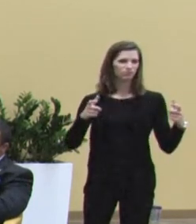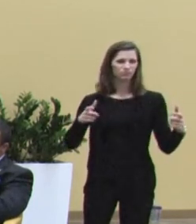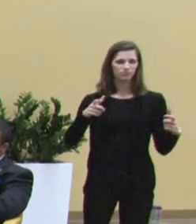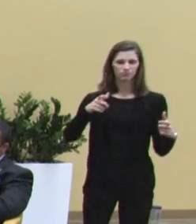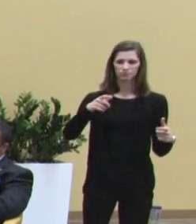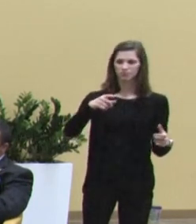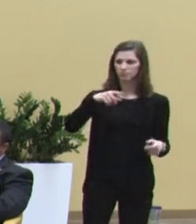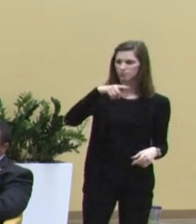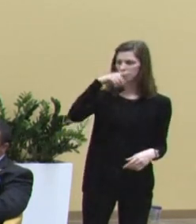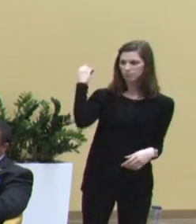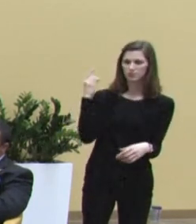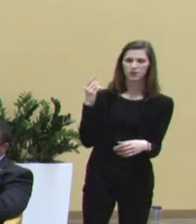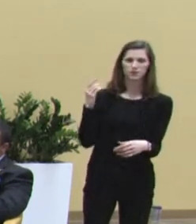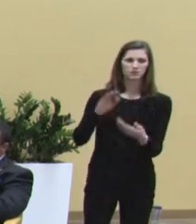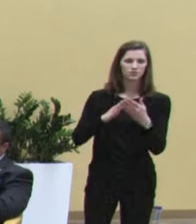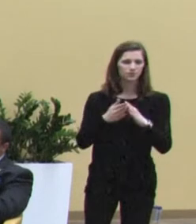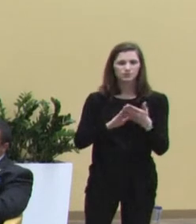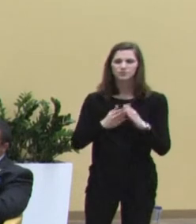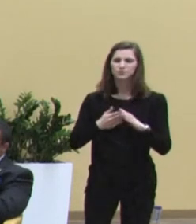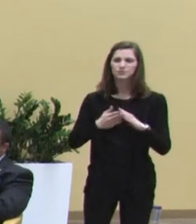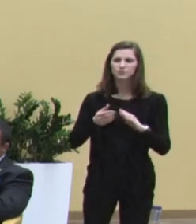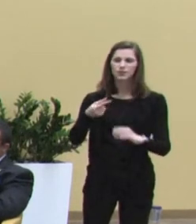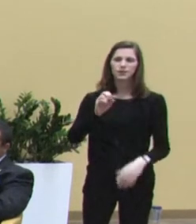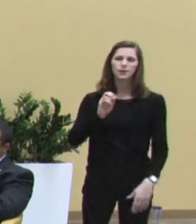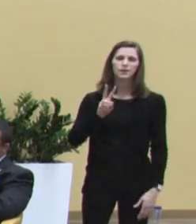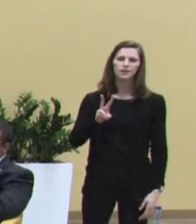concentrations of people, what does the governor need to know